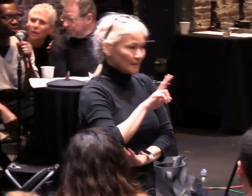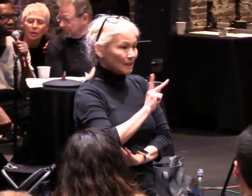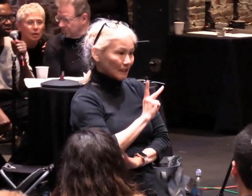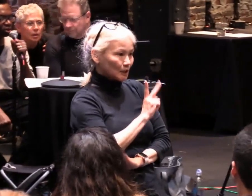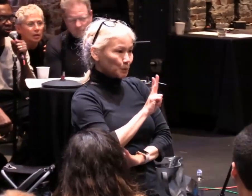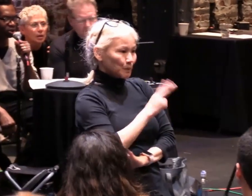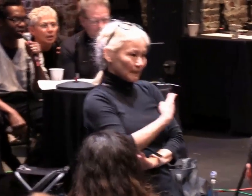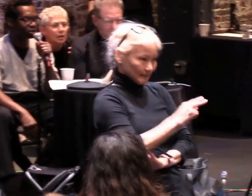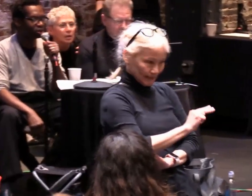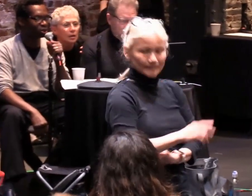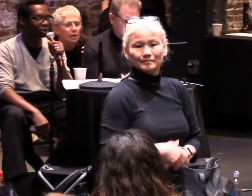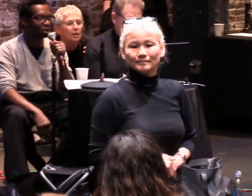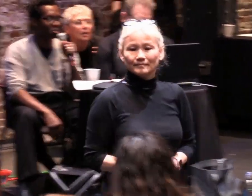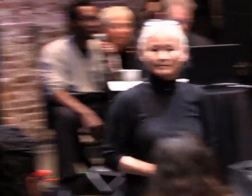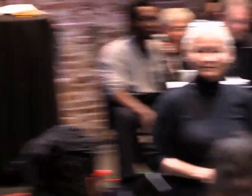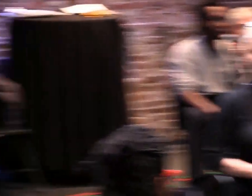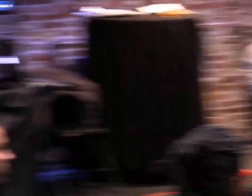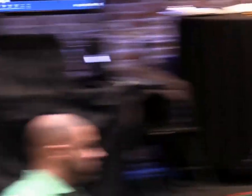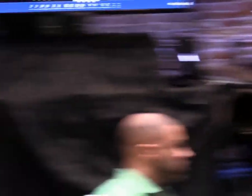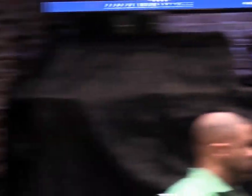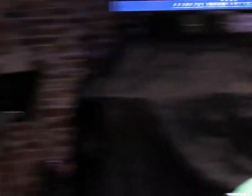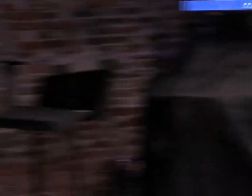Previous reference was to Malkoon.